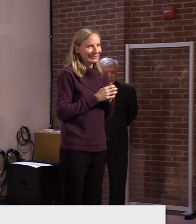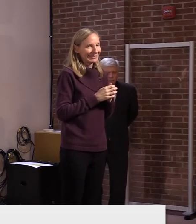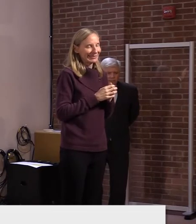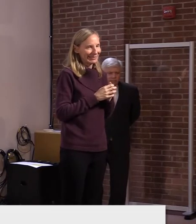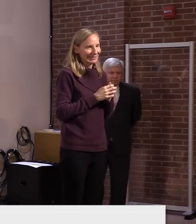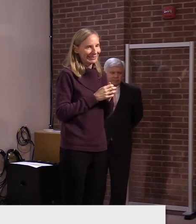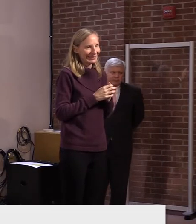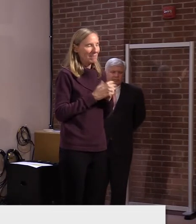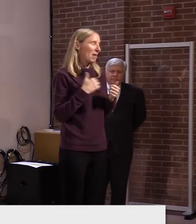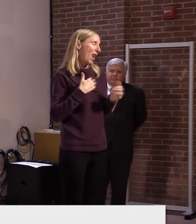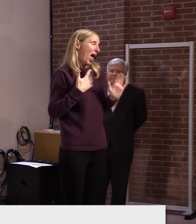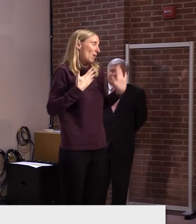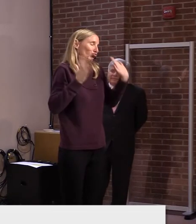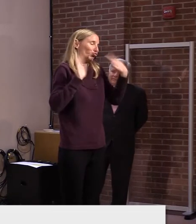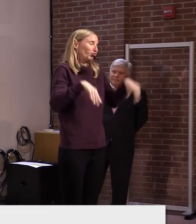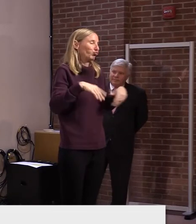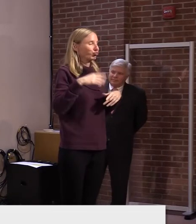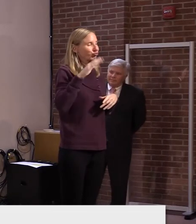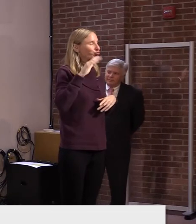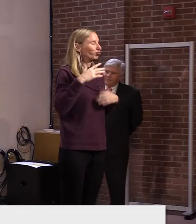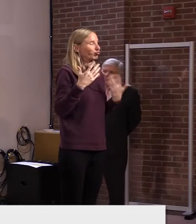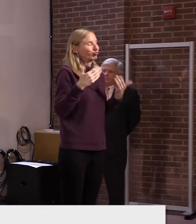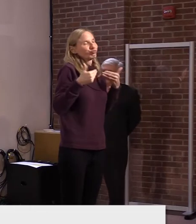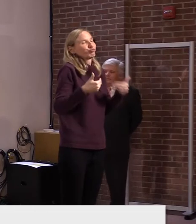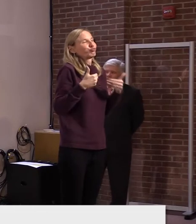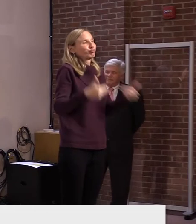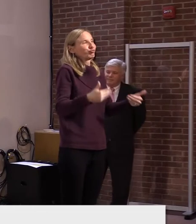used to being ignorant.